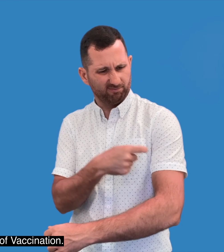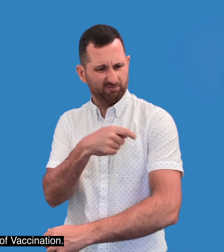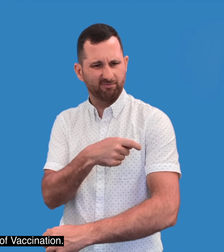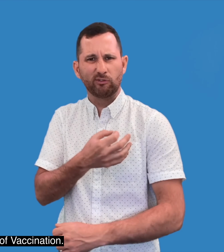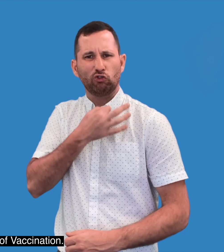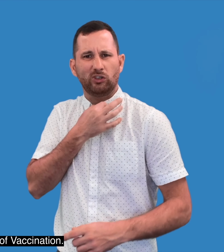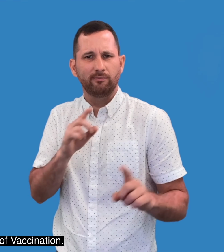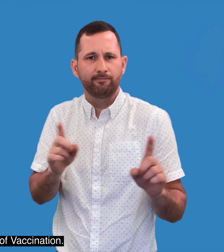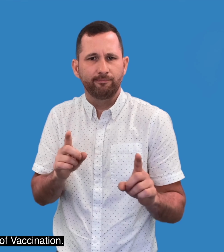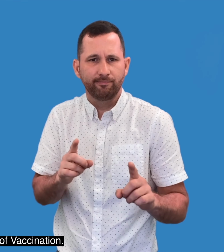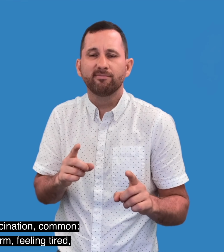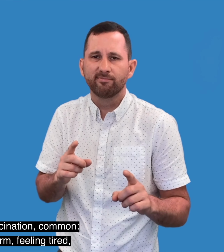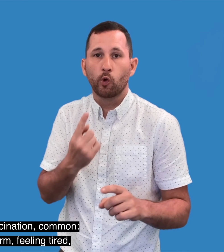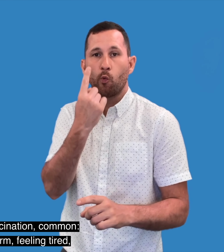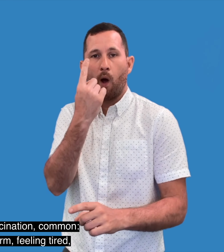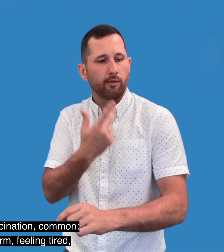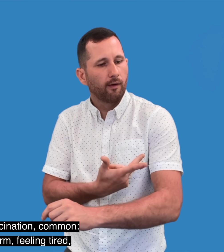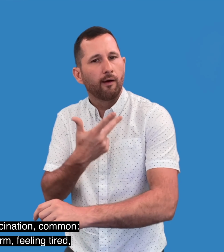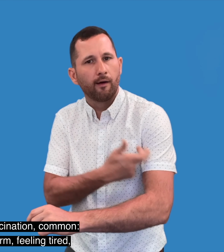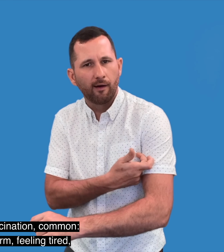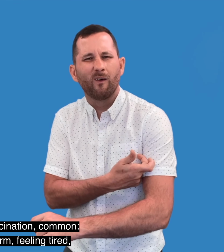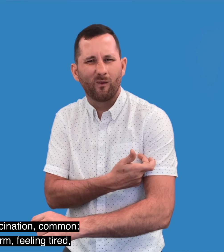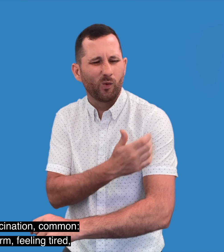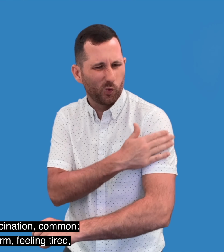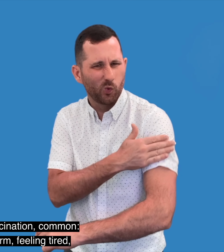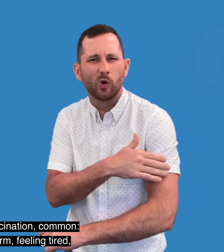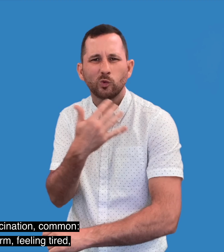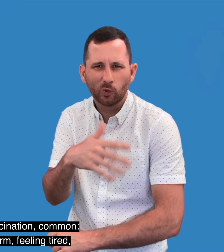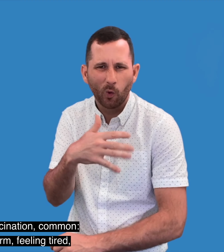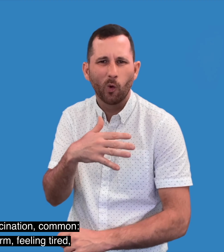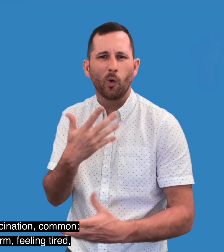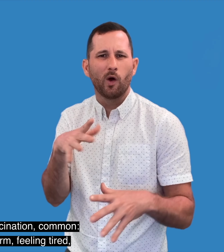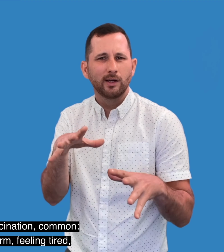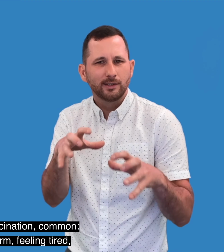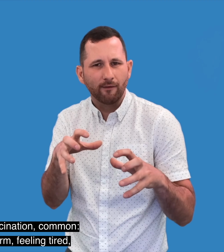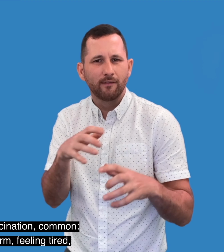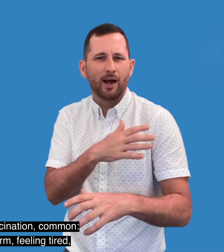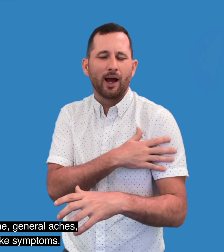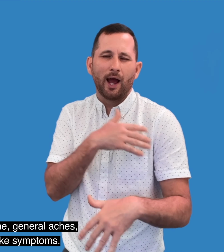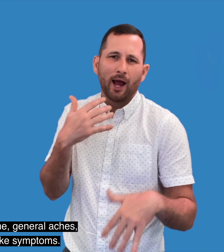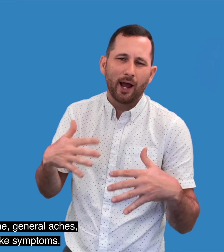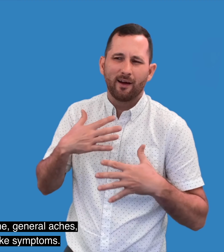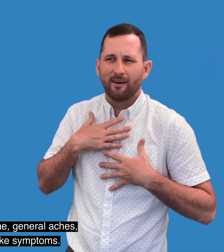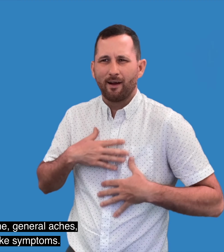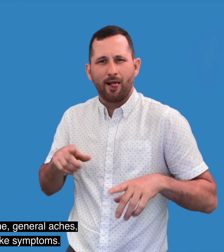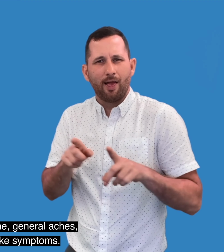Risk of vaccination, 1 vaccination, common, sore arm, feeling tired, headache, general